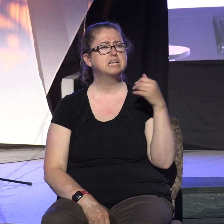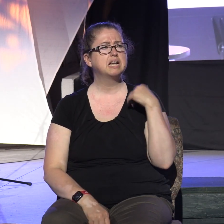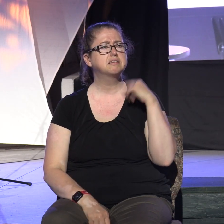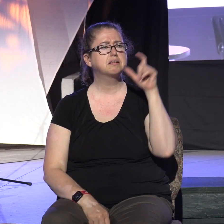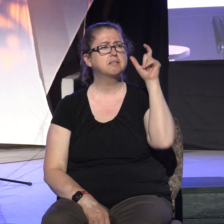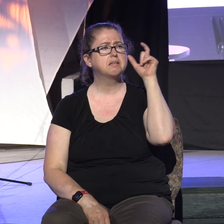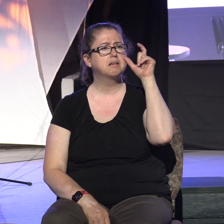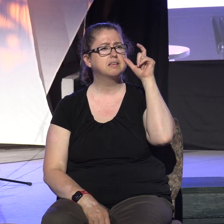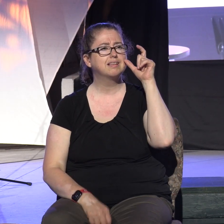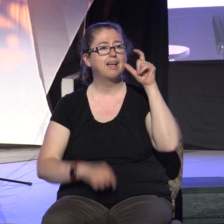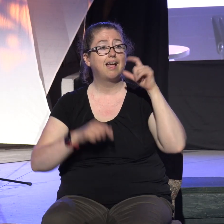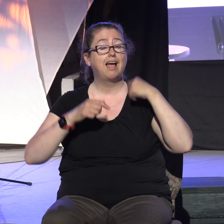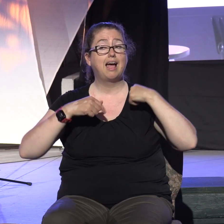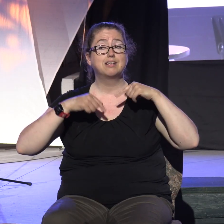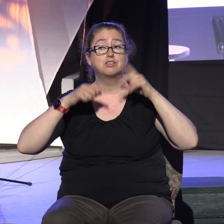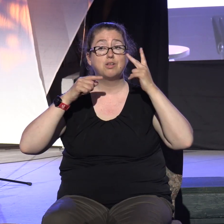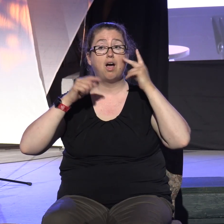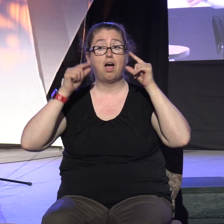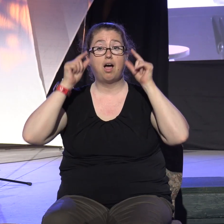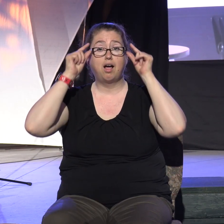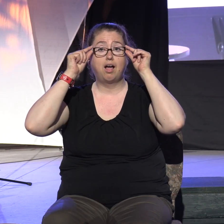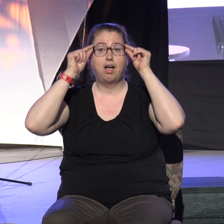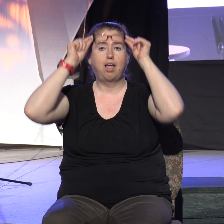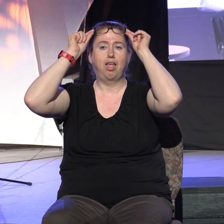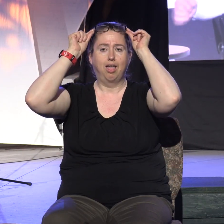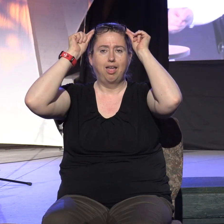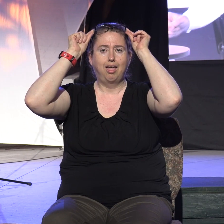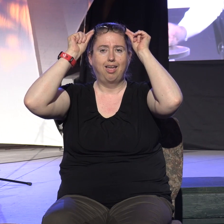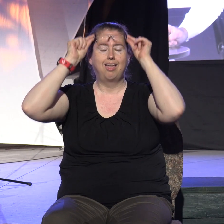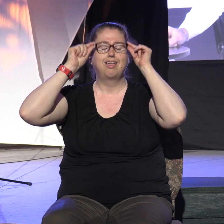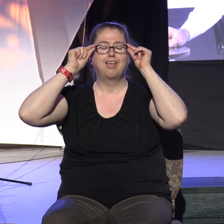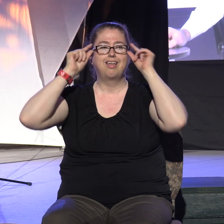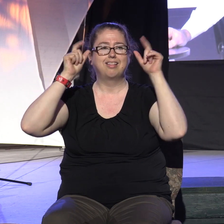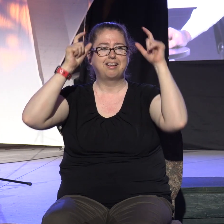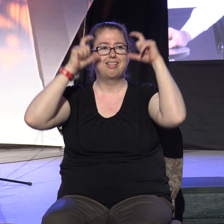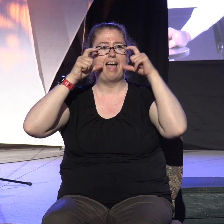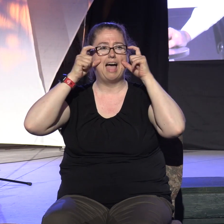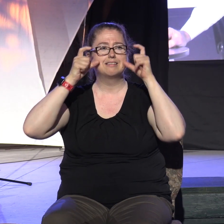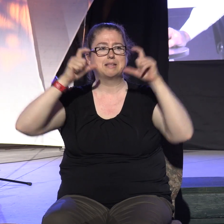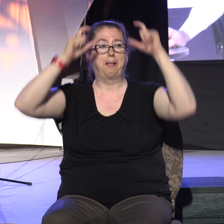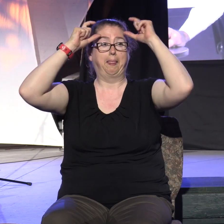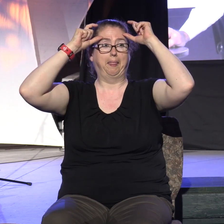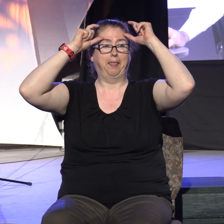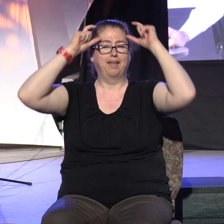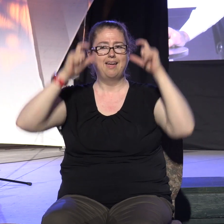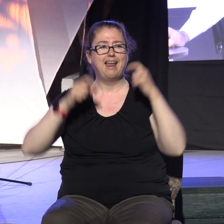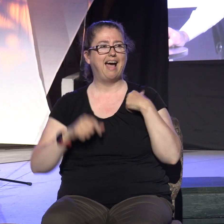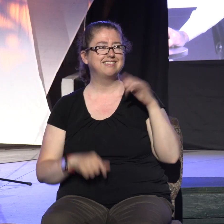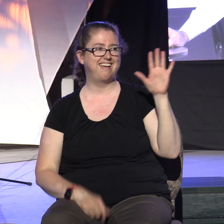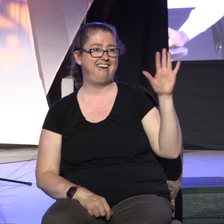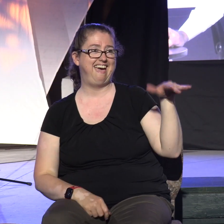now. He quickly grabbed them, shoved them in his pocket. He said, I only use them for driving.